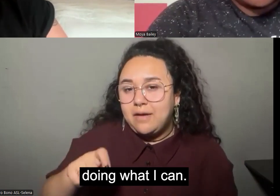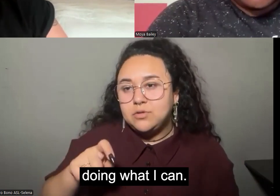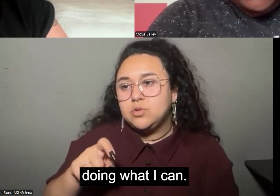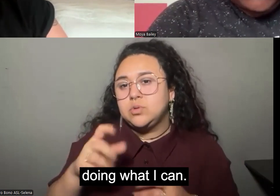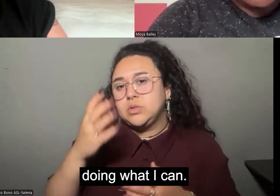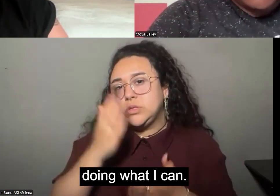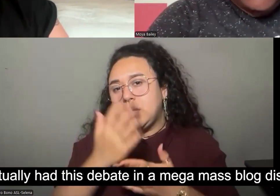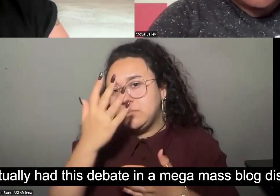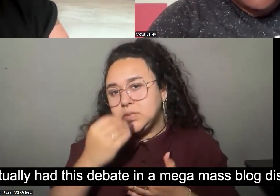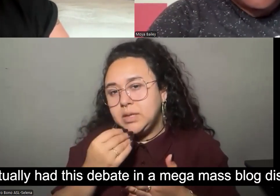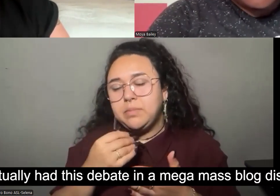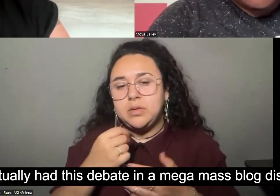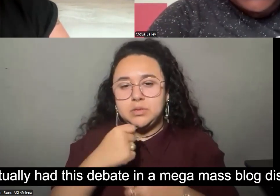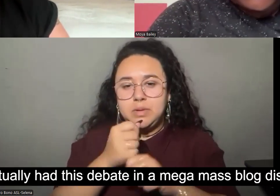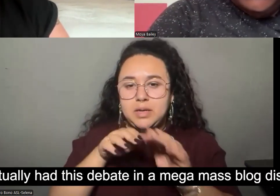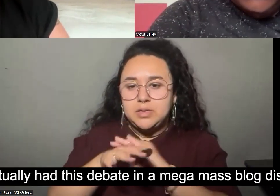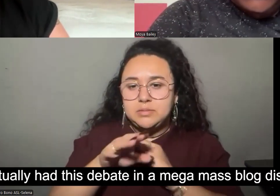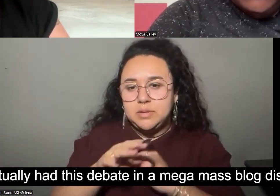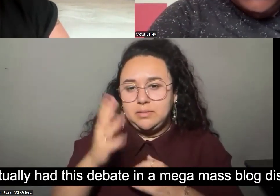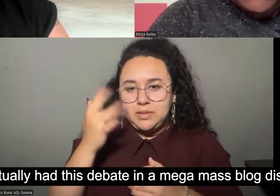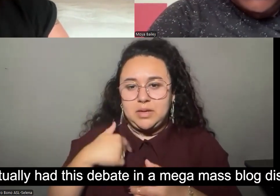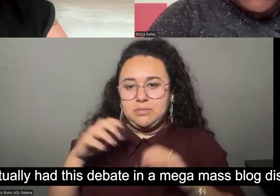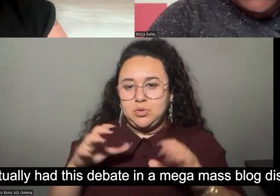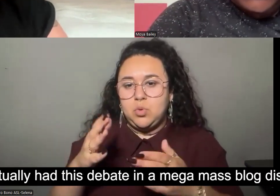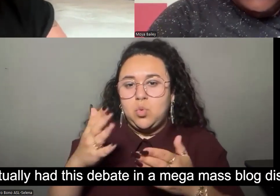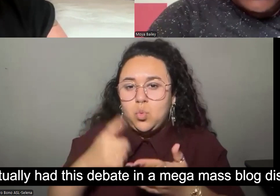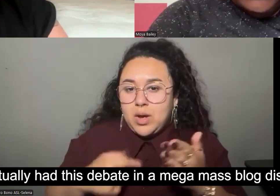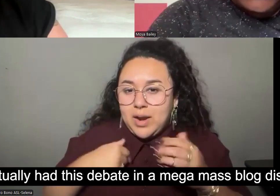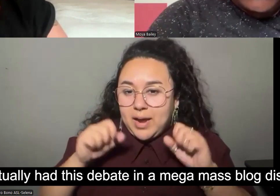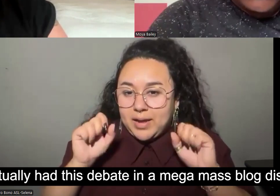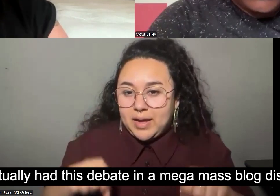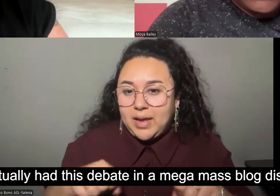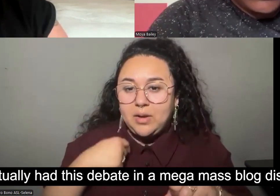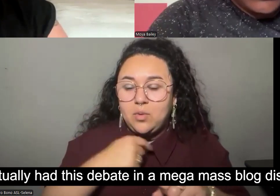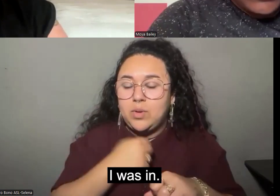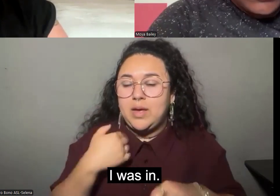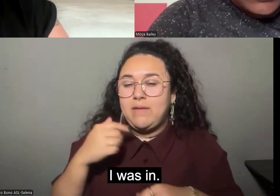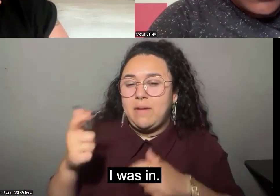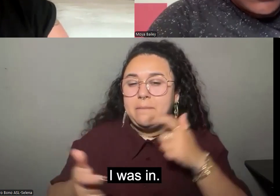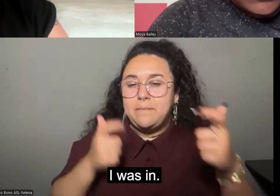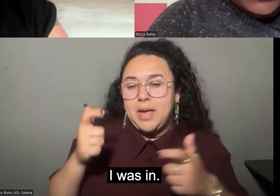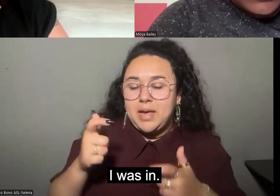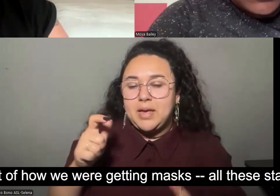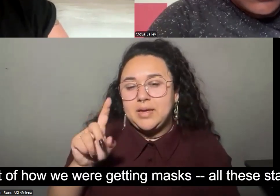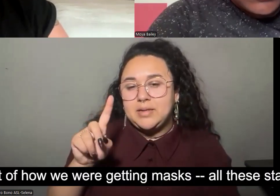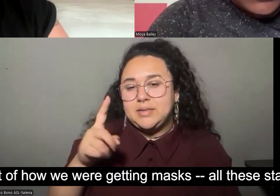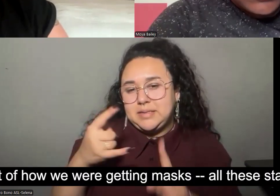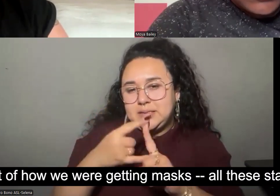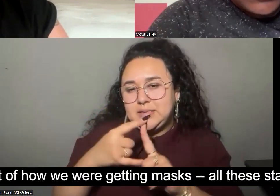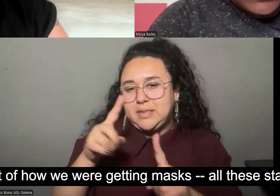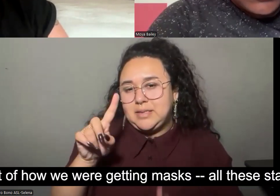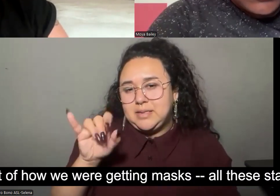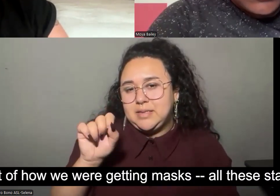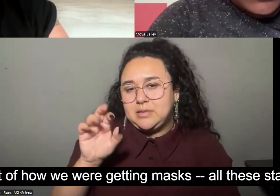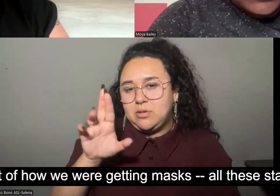what I can. We actually had this debate in a mega mask block Discord I was in because a lot of how we were getting